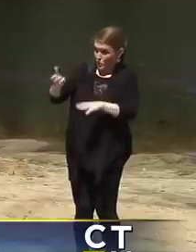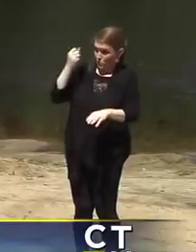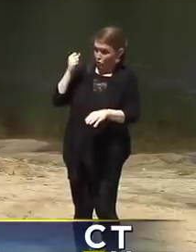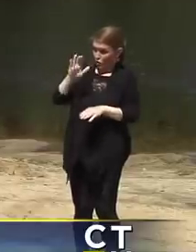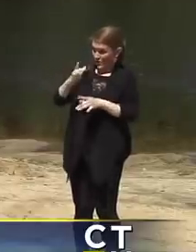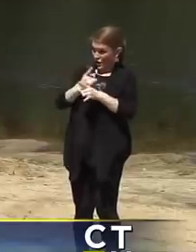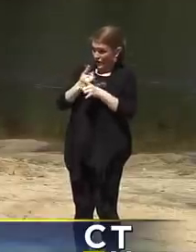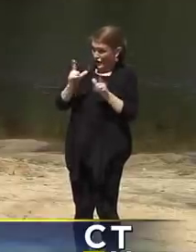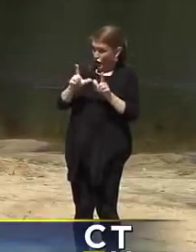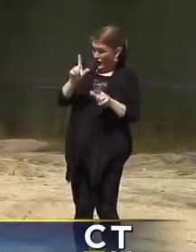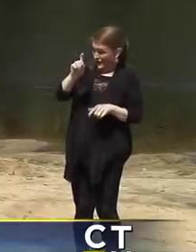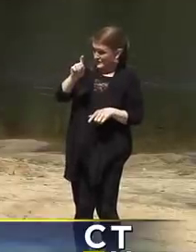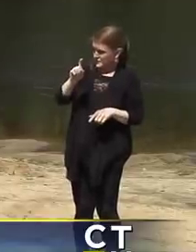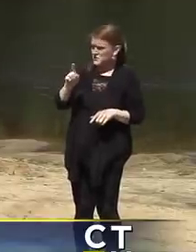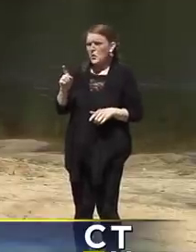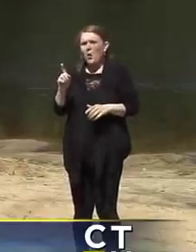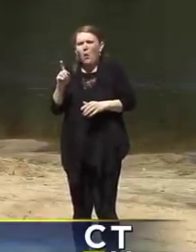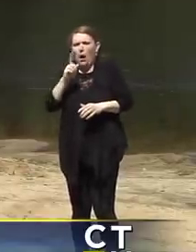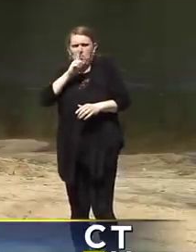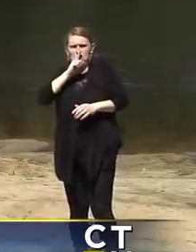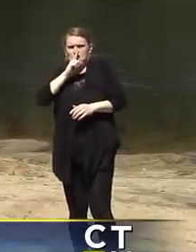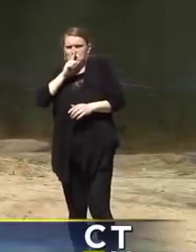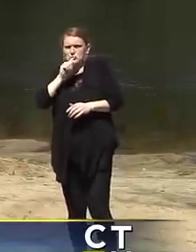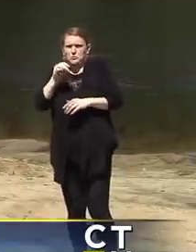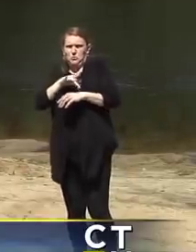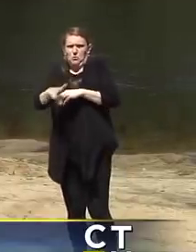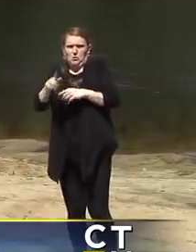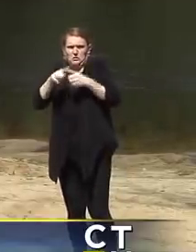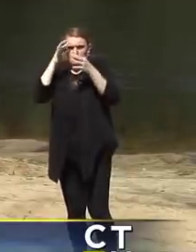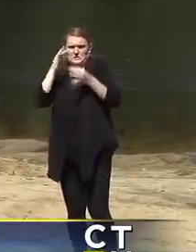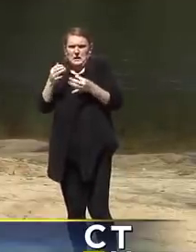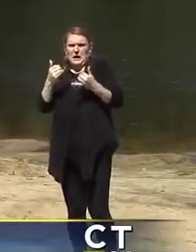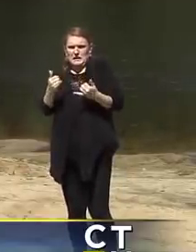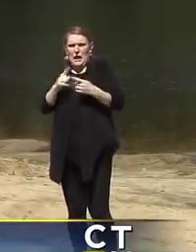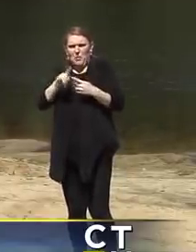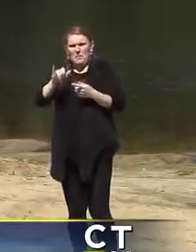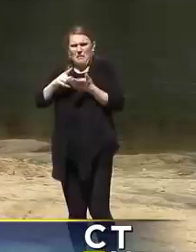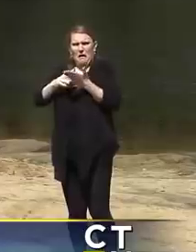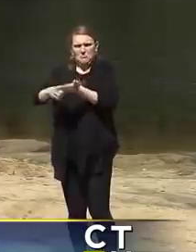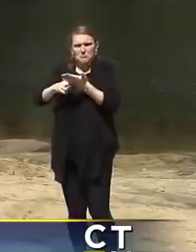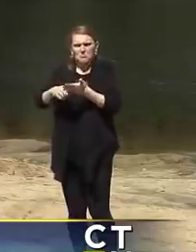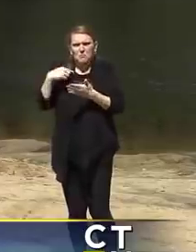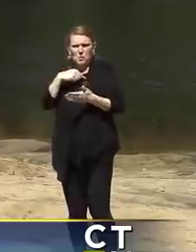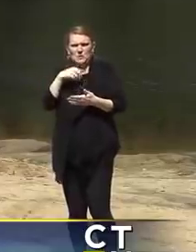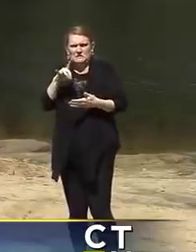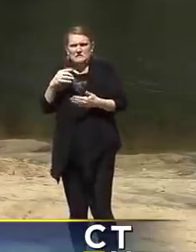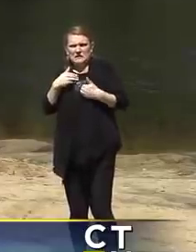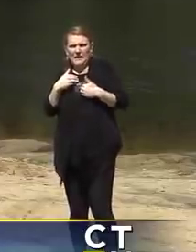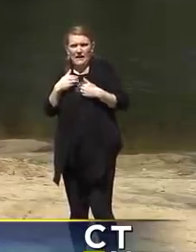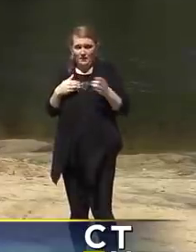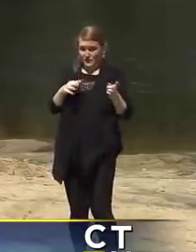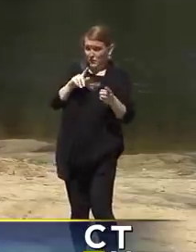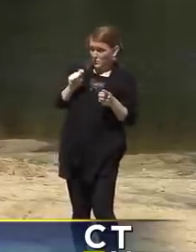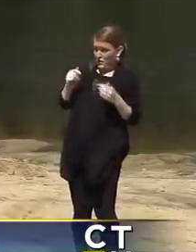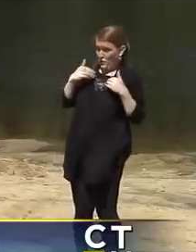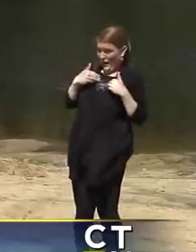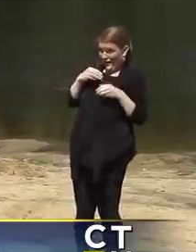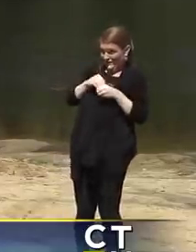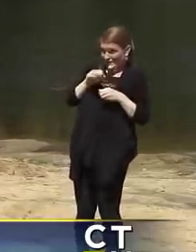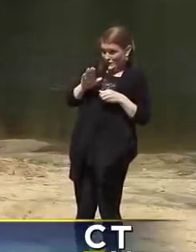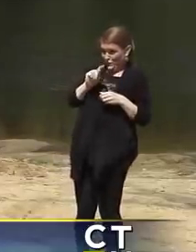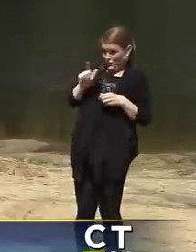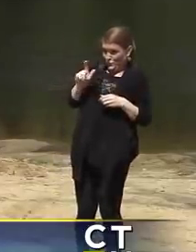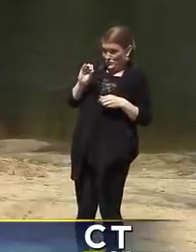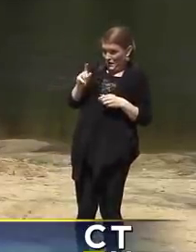asking some of the discussions people have had, and that was one of the ones that was brought to me. It's in the toolbox. Yeah. So, Okay.